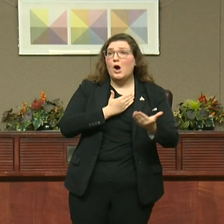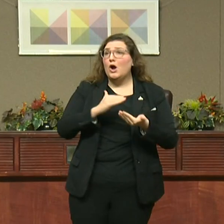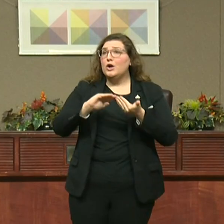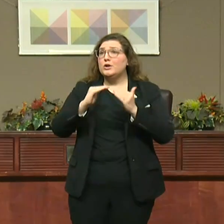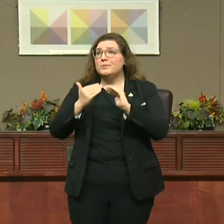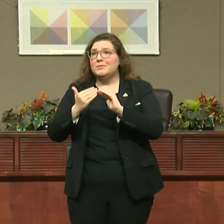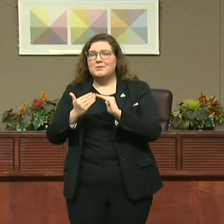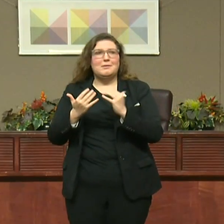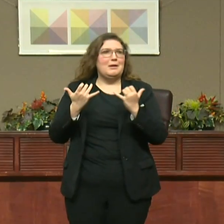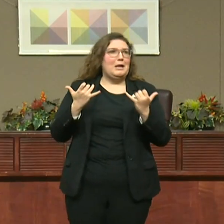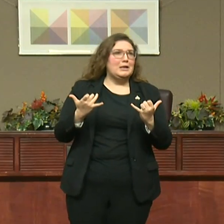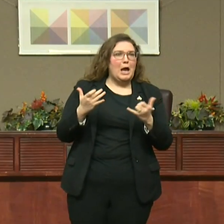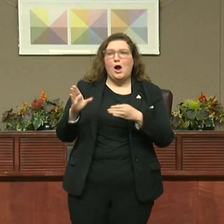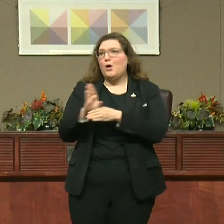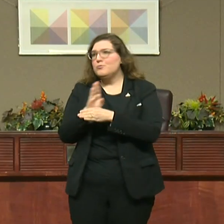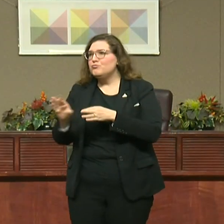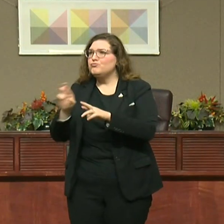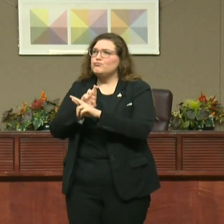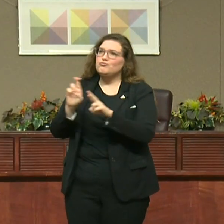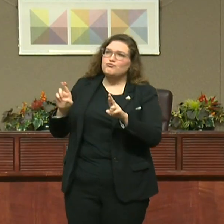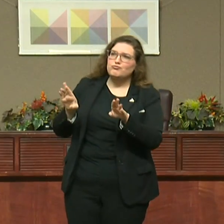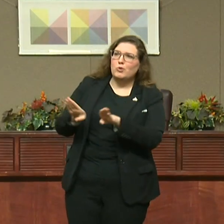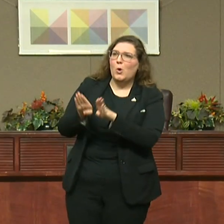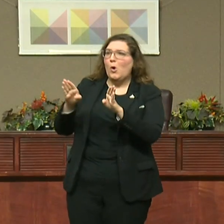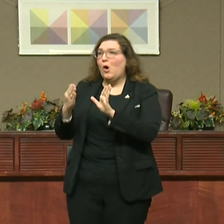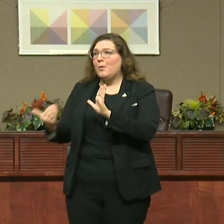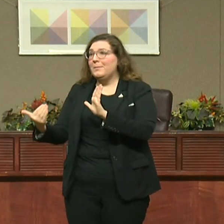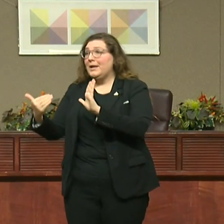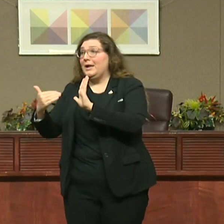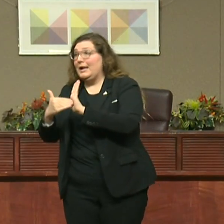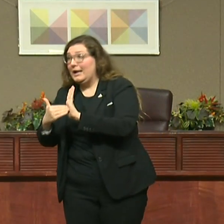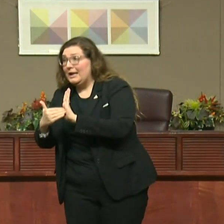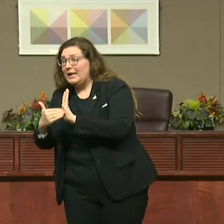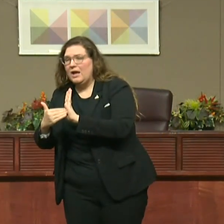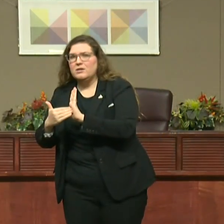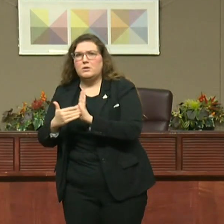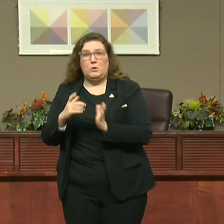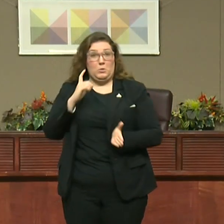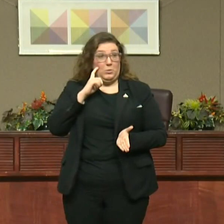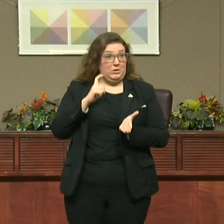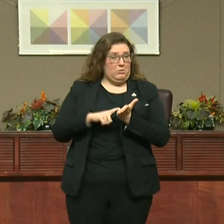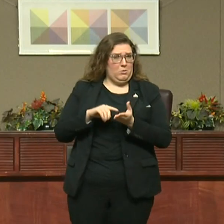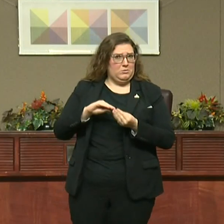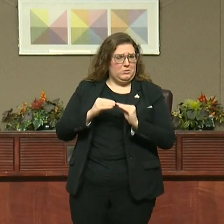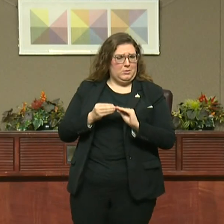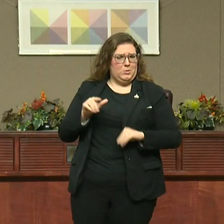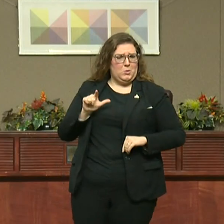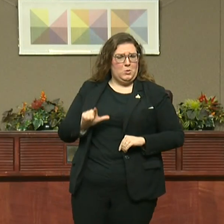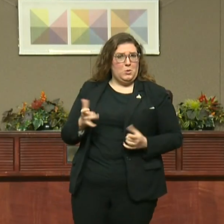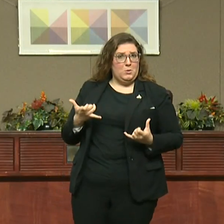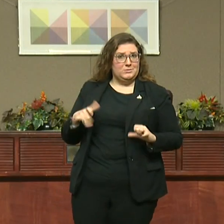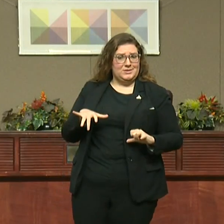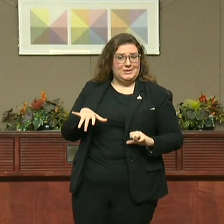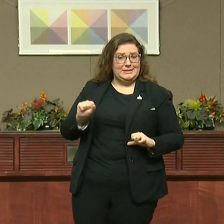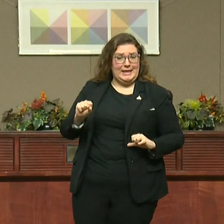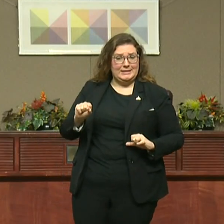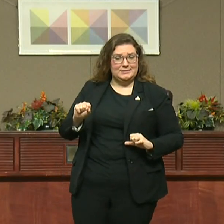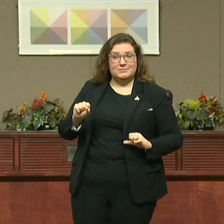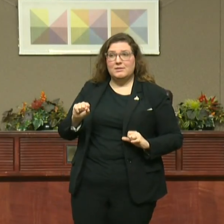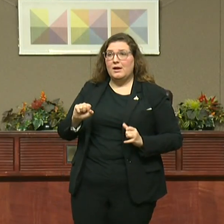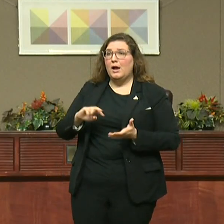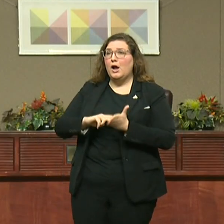of reopening and doing some other things, because the numbers are low, to lose